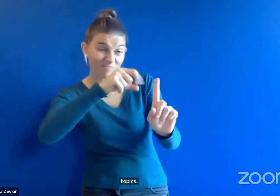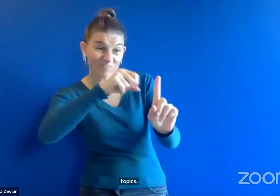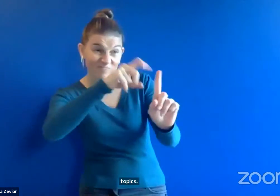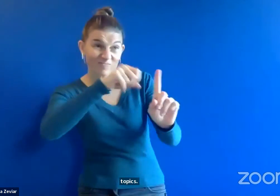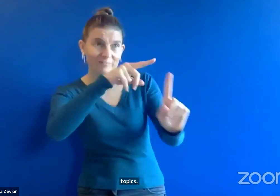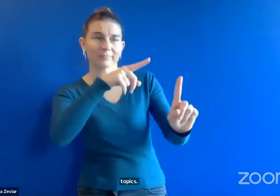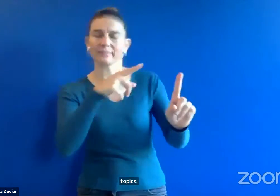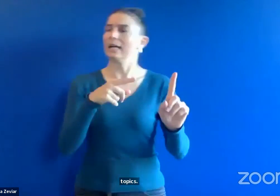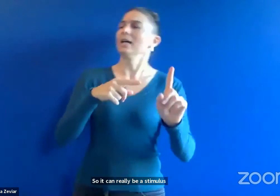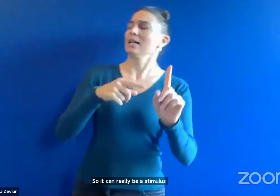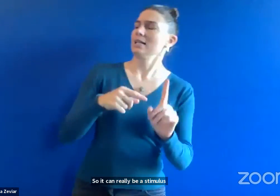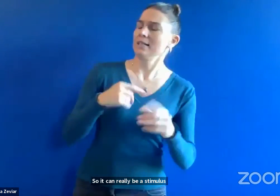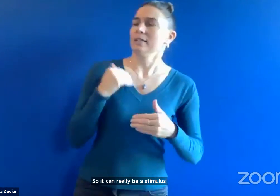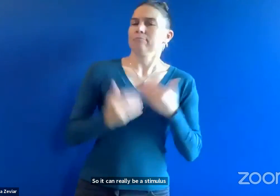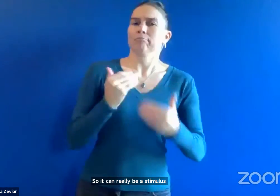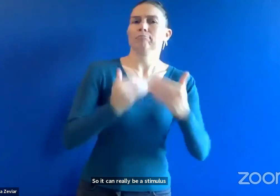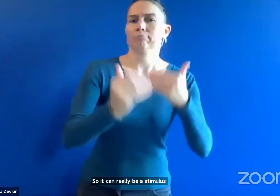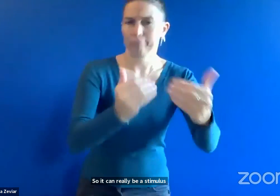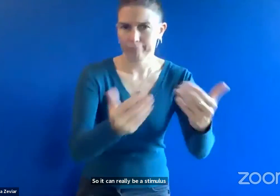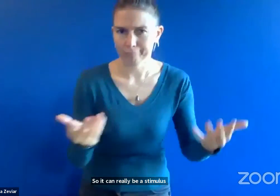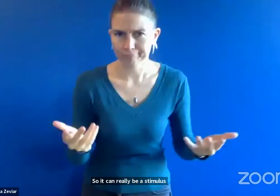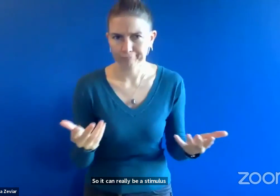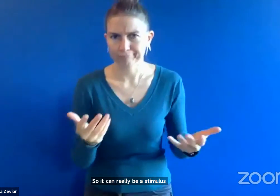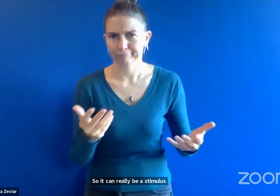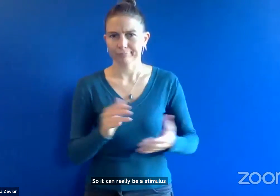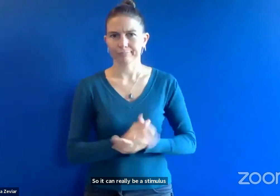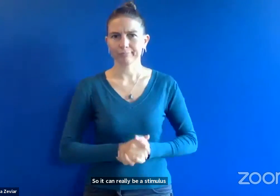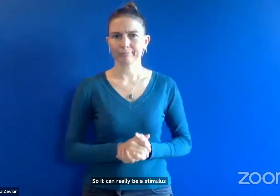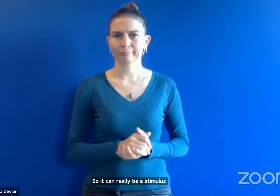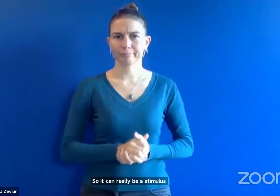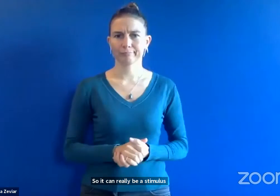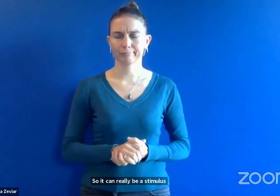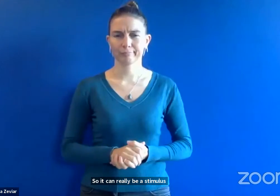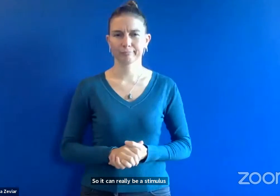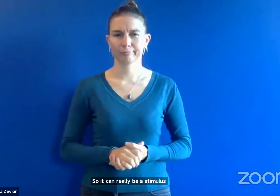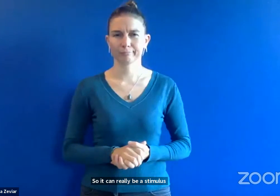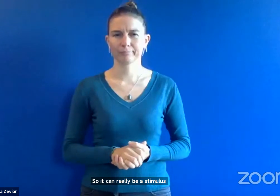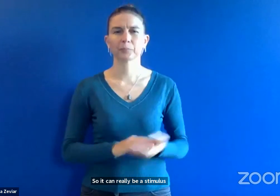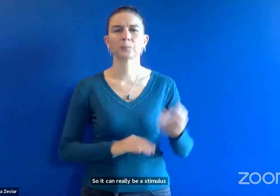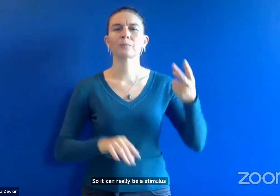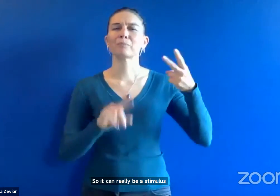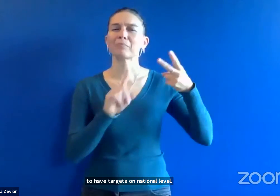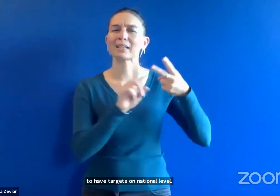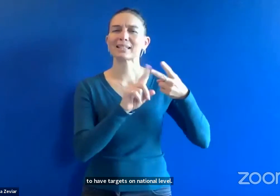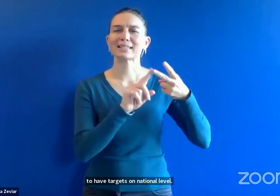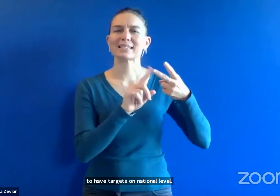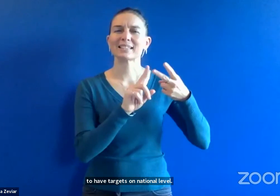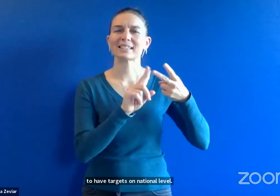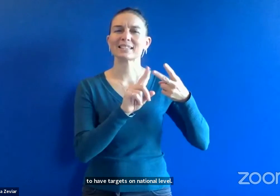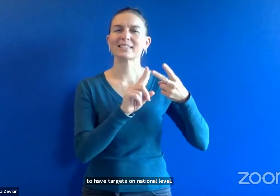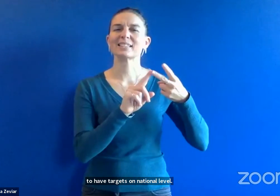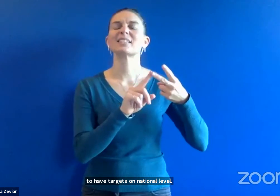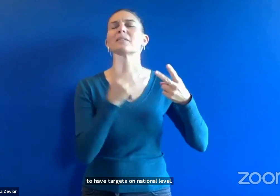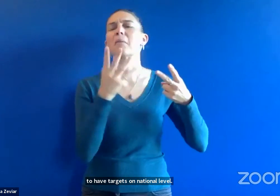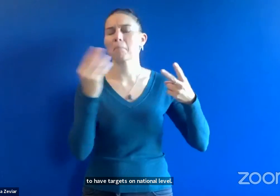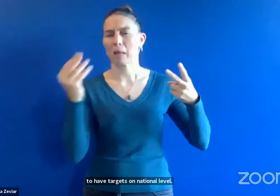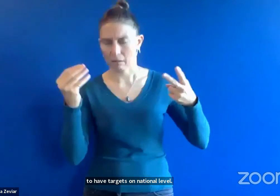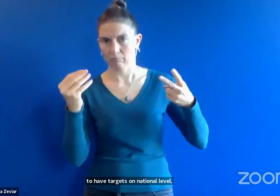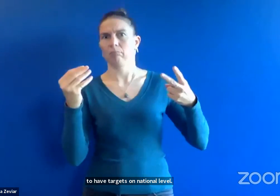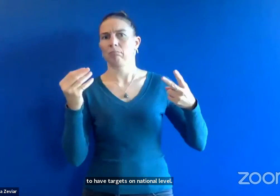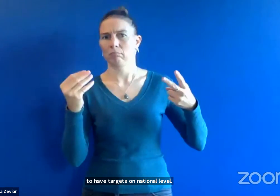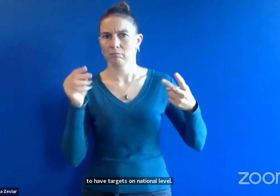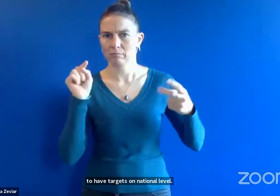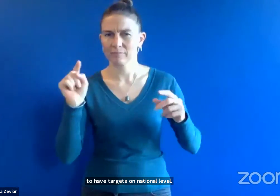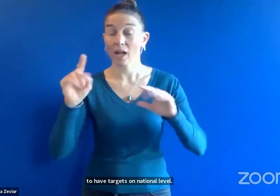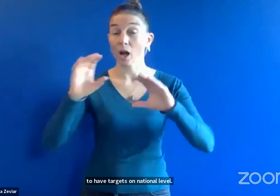targets on national level. On the second place, we see the low amount of inclusive